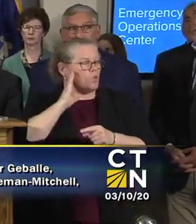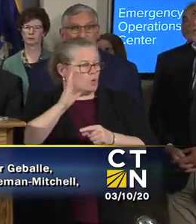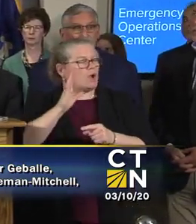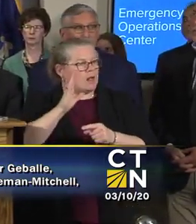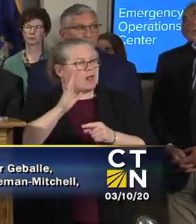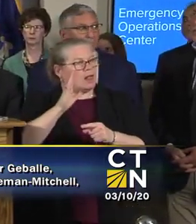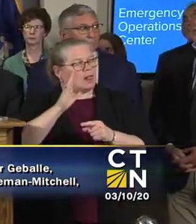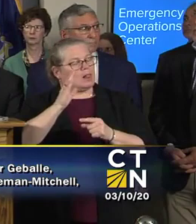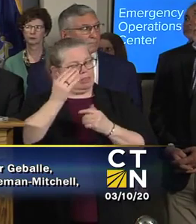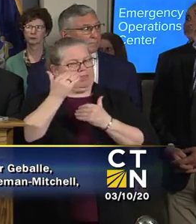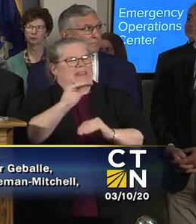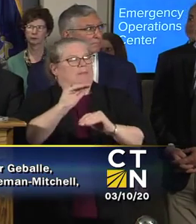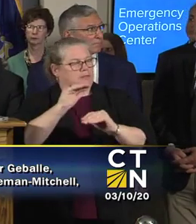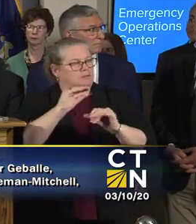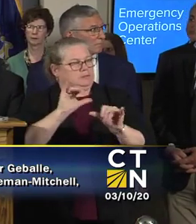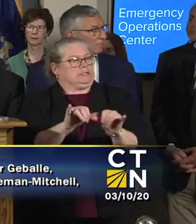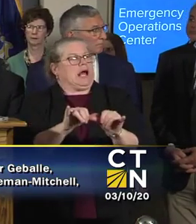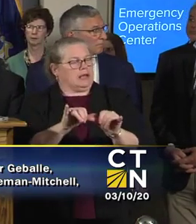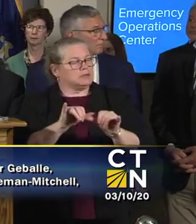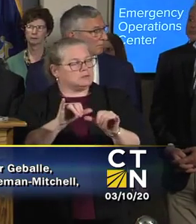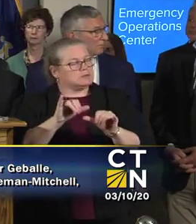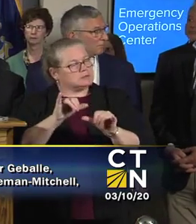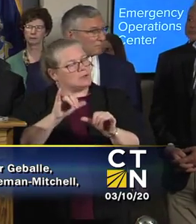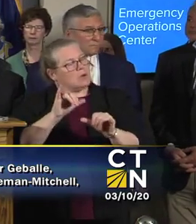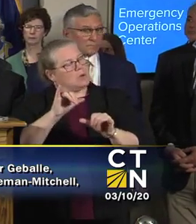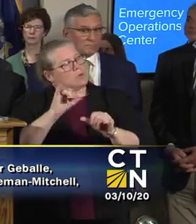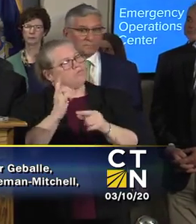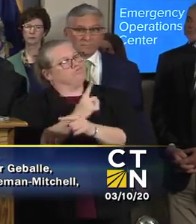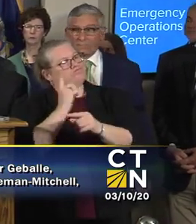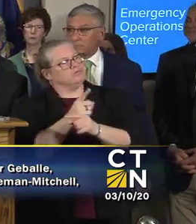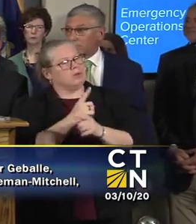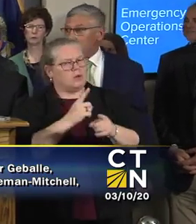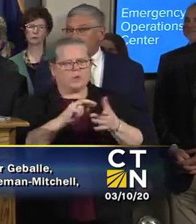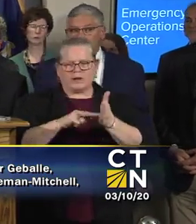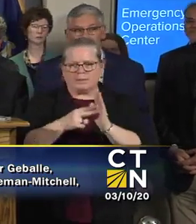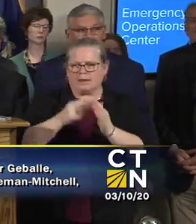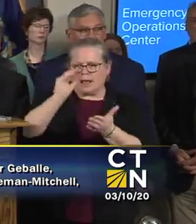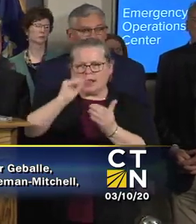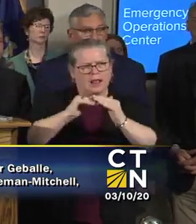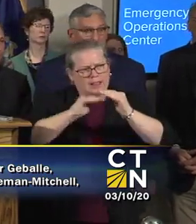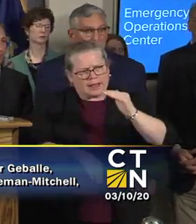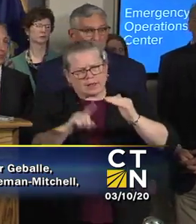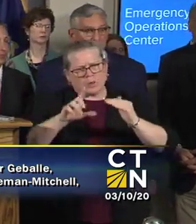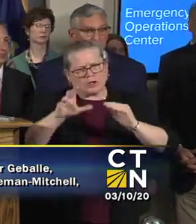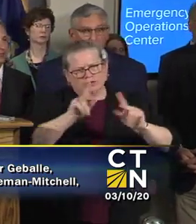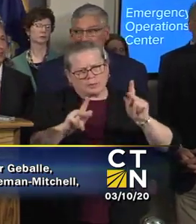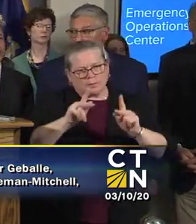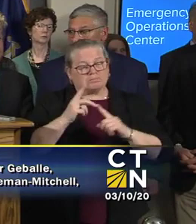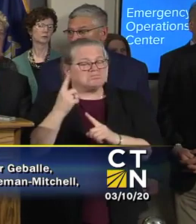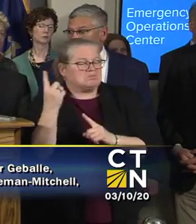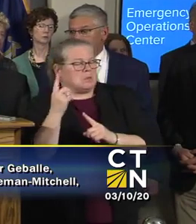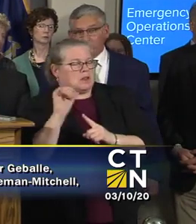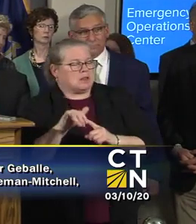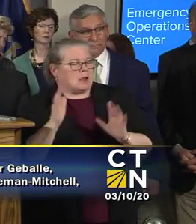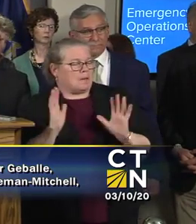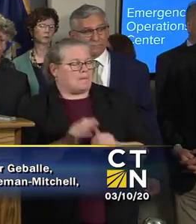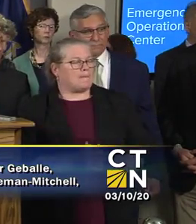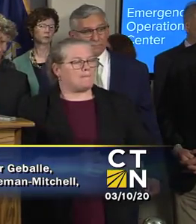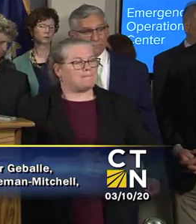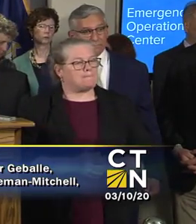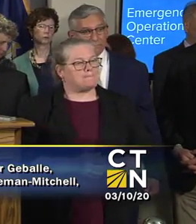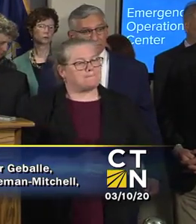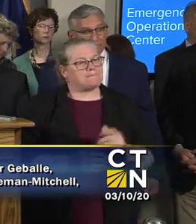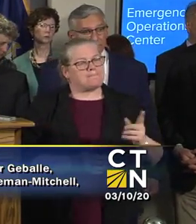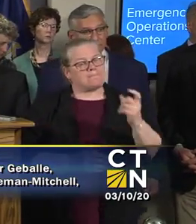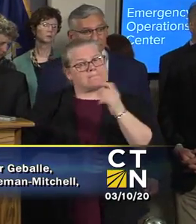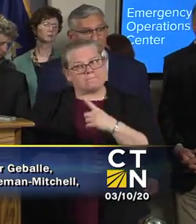people, according to your director? Something like that. Have you done anything in terms of working with